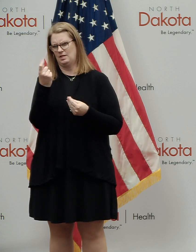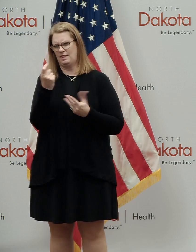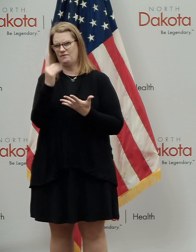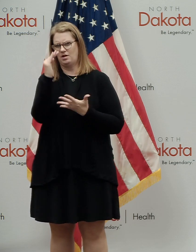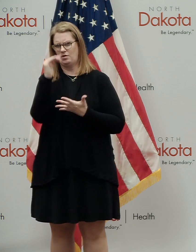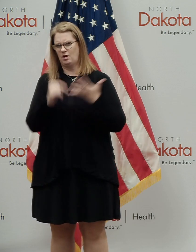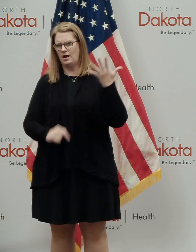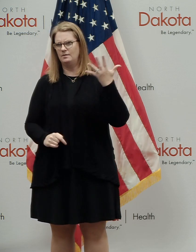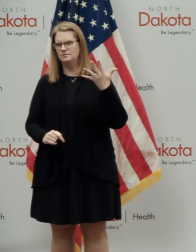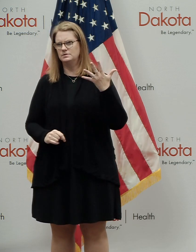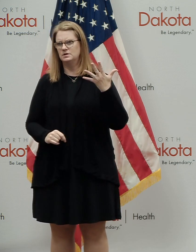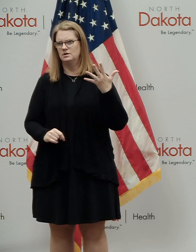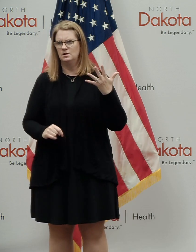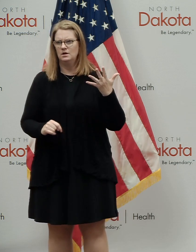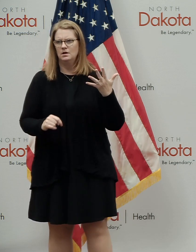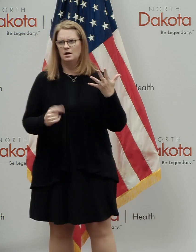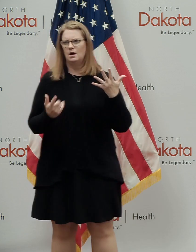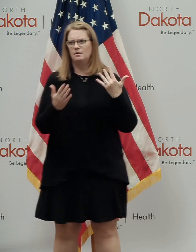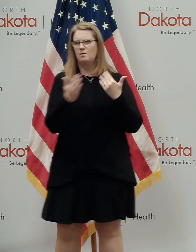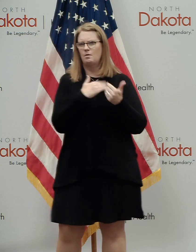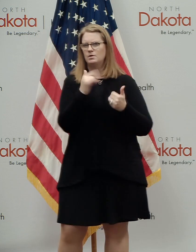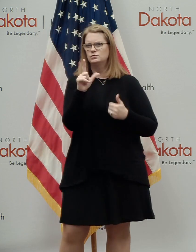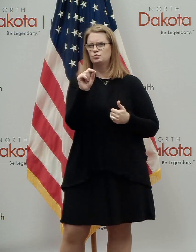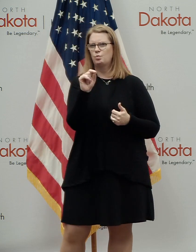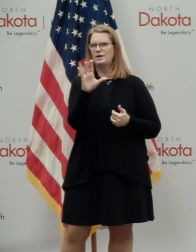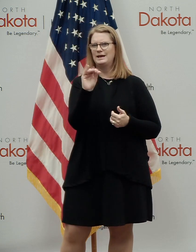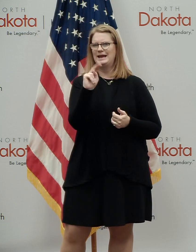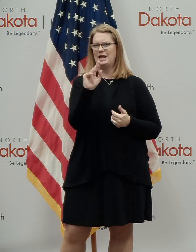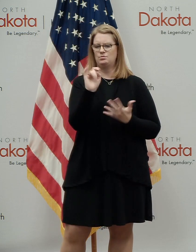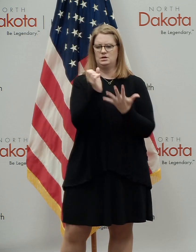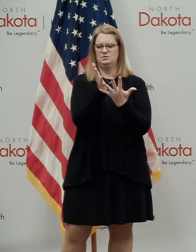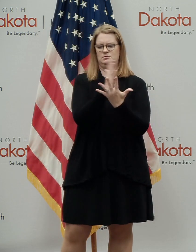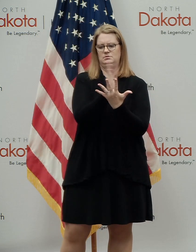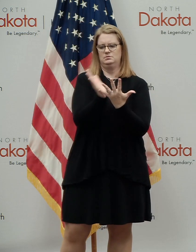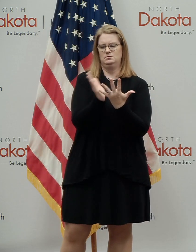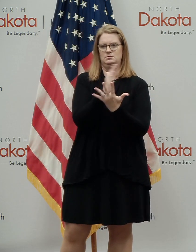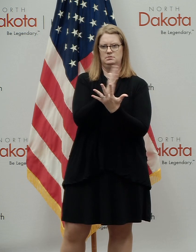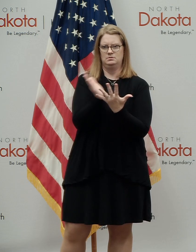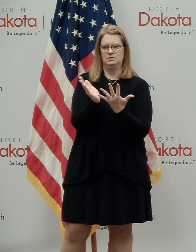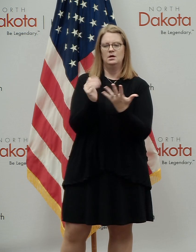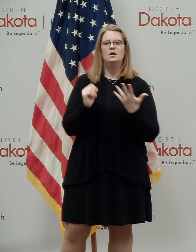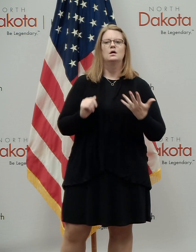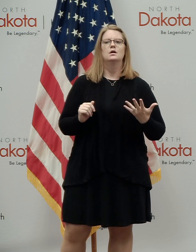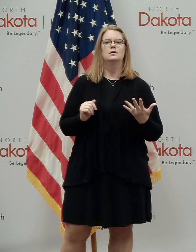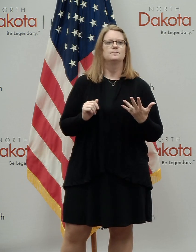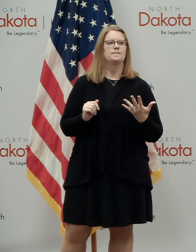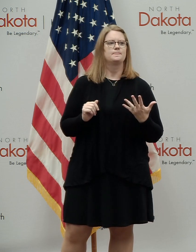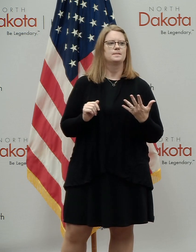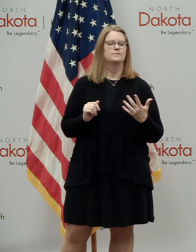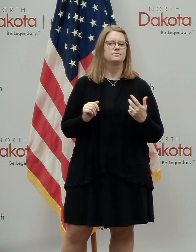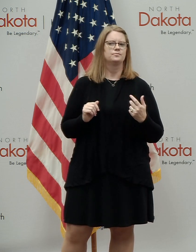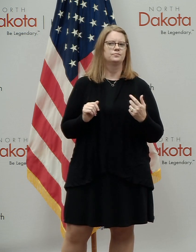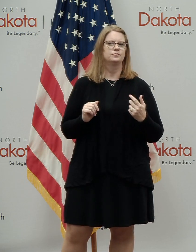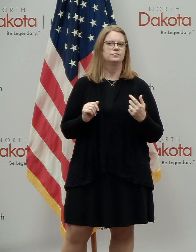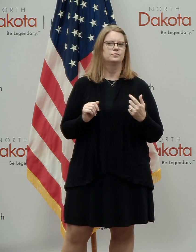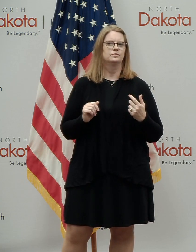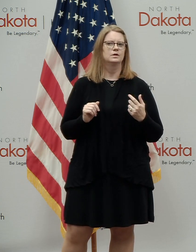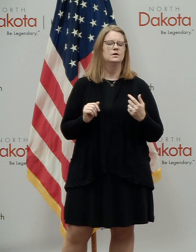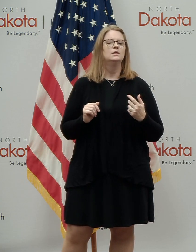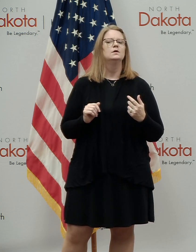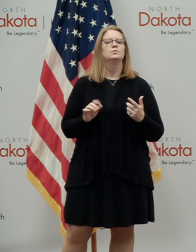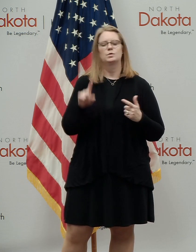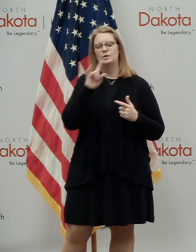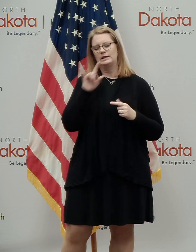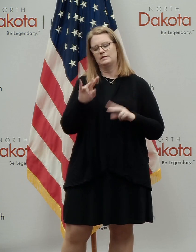at. We saw close to 20 counties move today, so we are being acted on it. But we're not going to move. We're applying